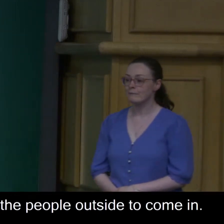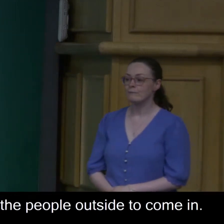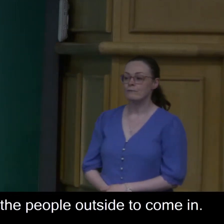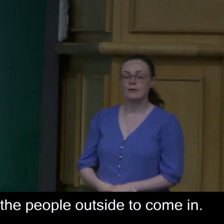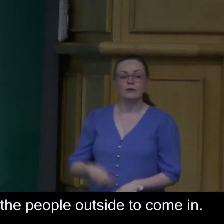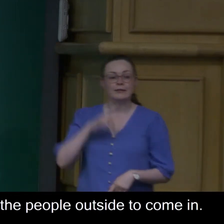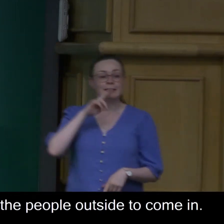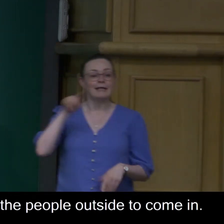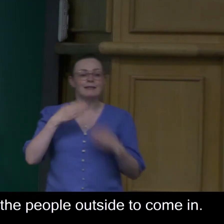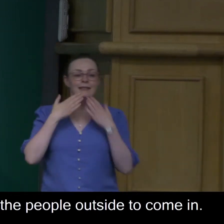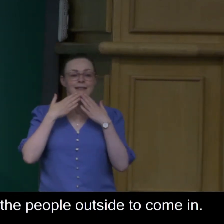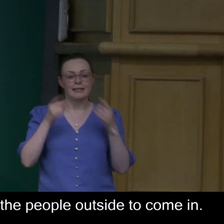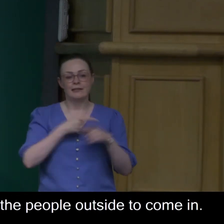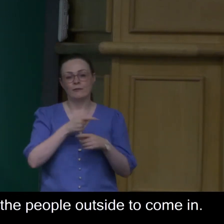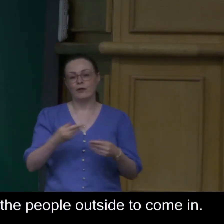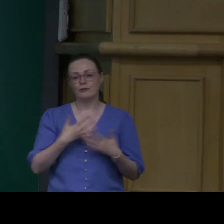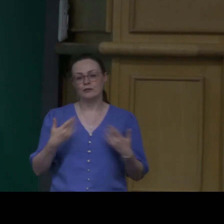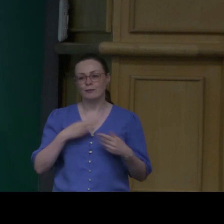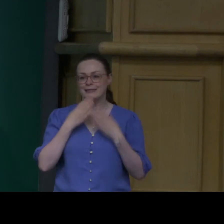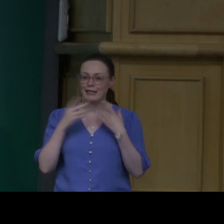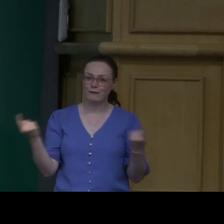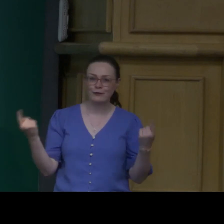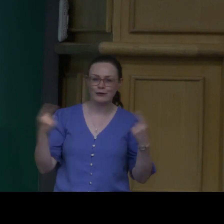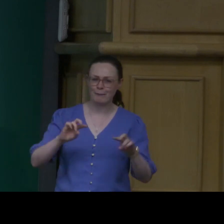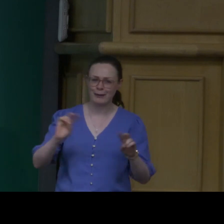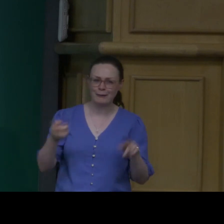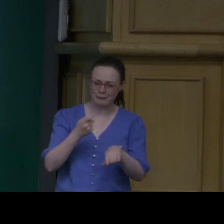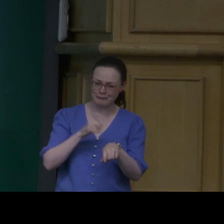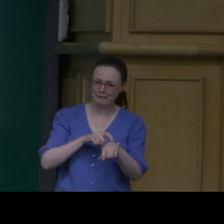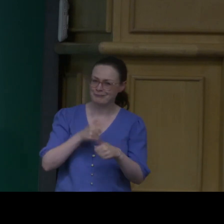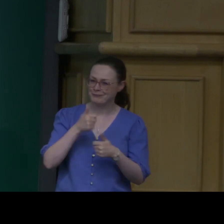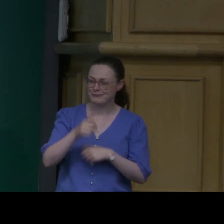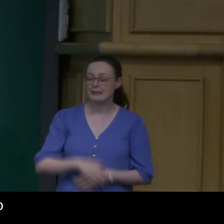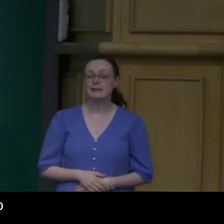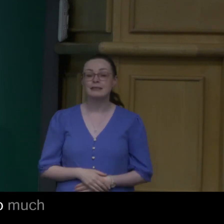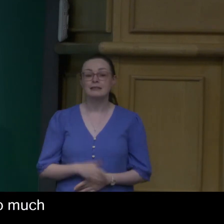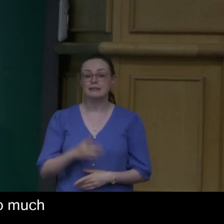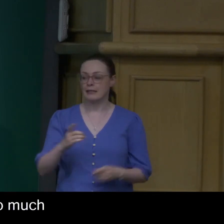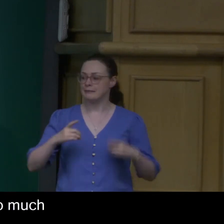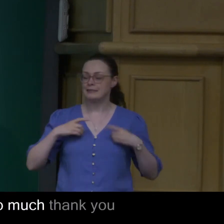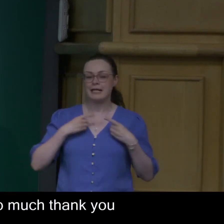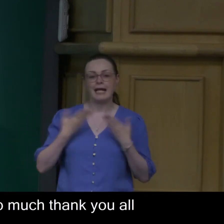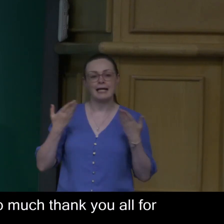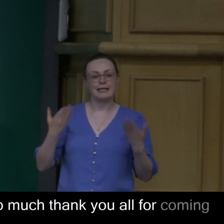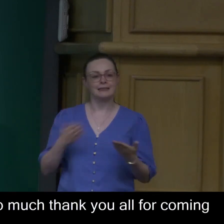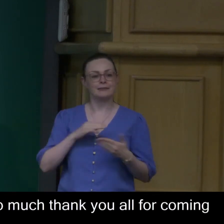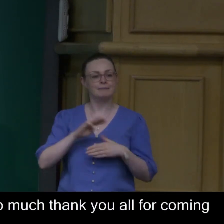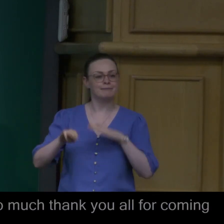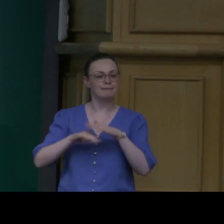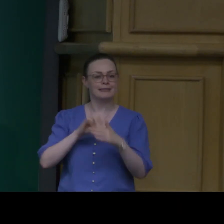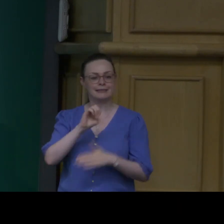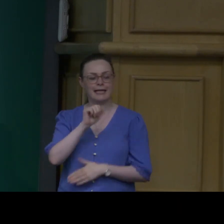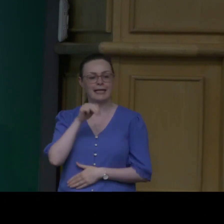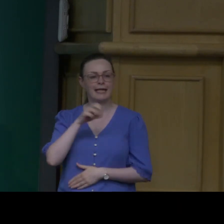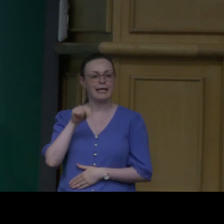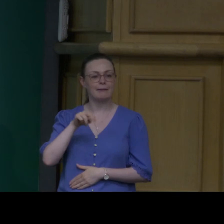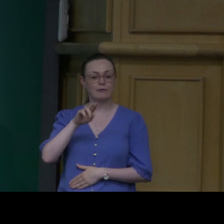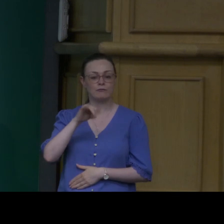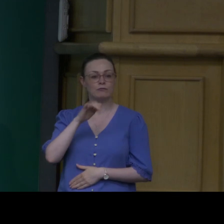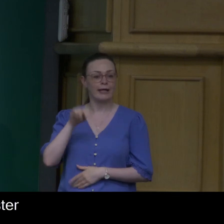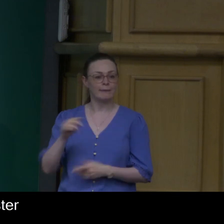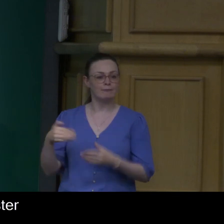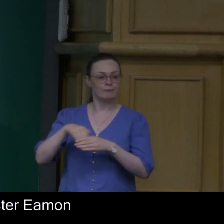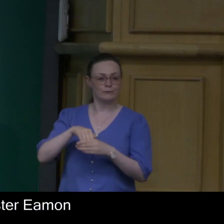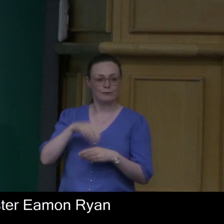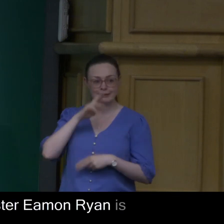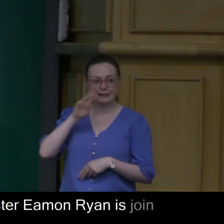Good afternoon. Thank you all so much for coming back promptly after lunch. I'm absolutely delighted that Minister Eamon Ryan is joining us this